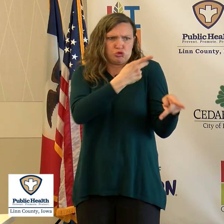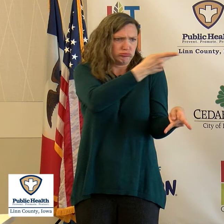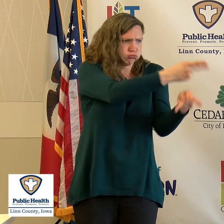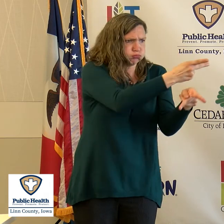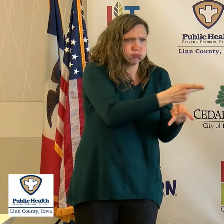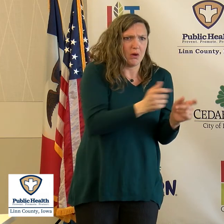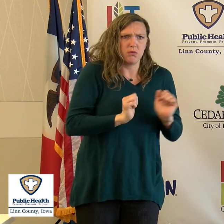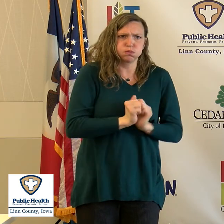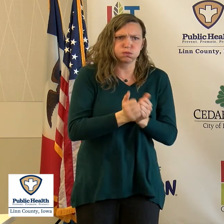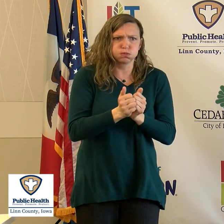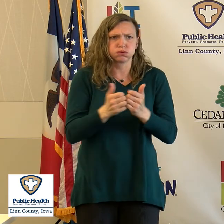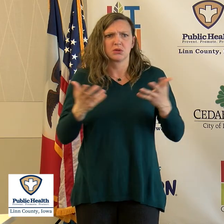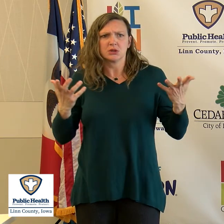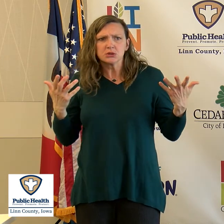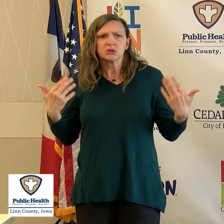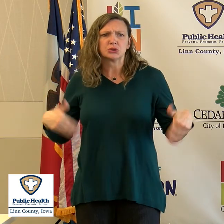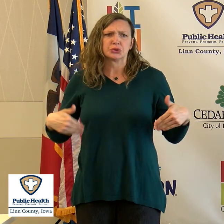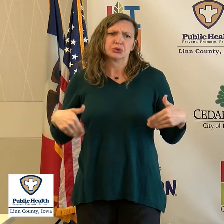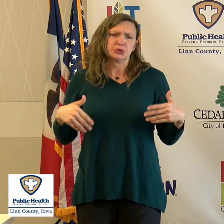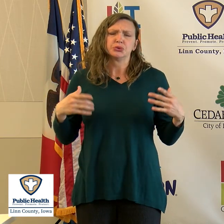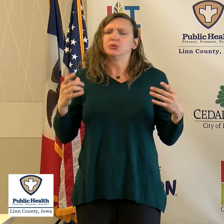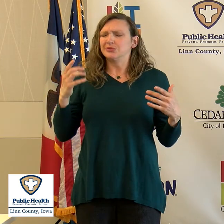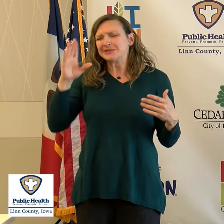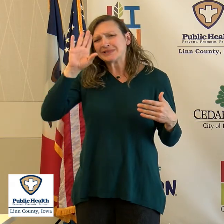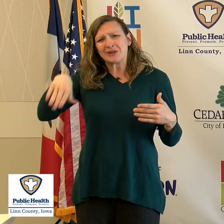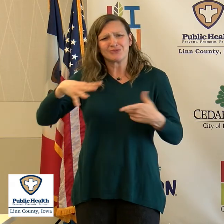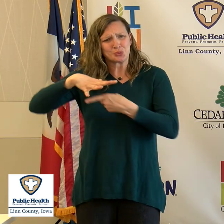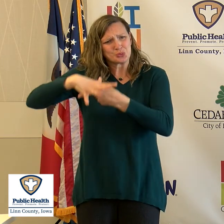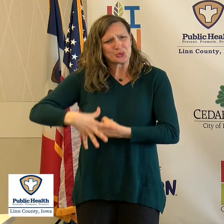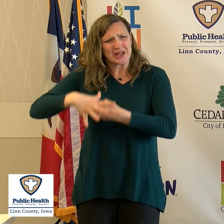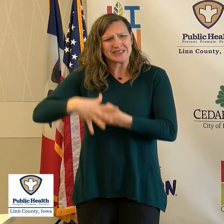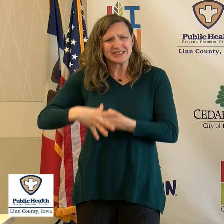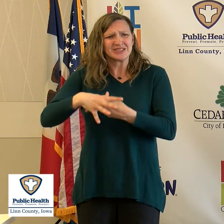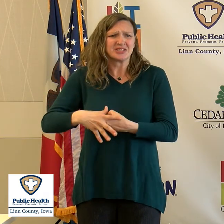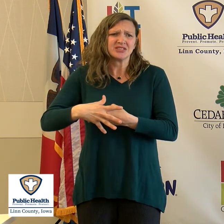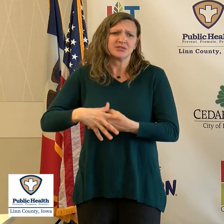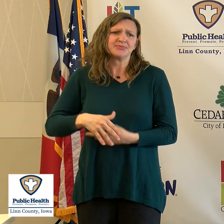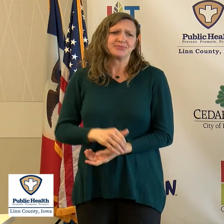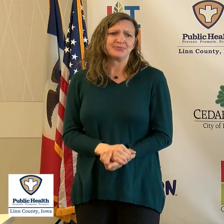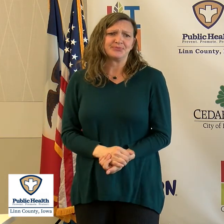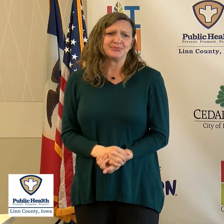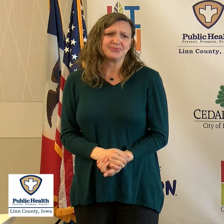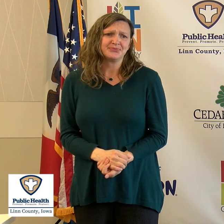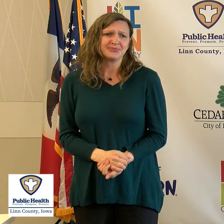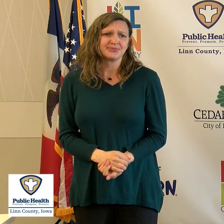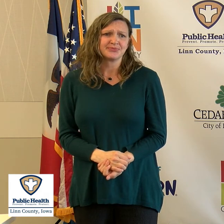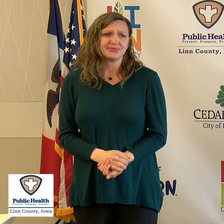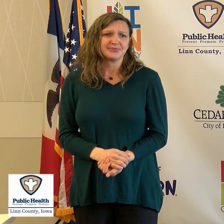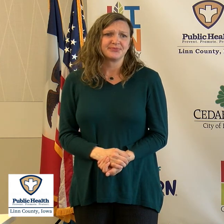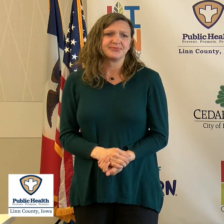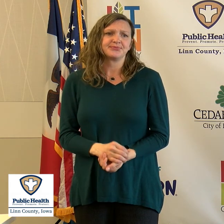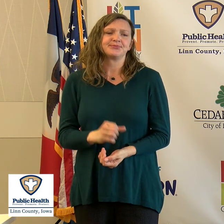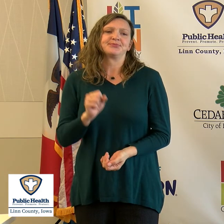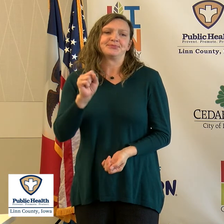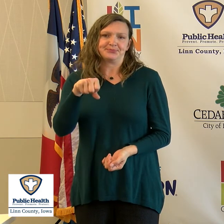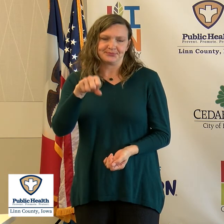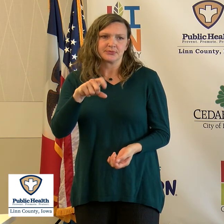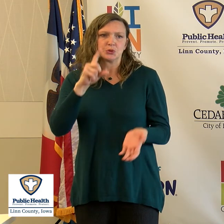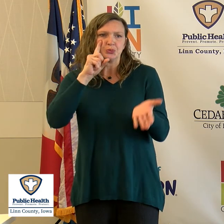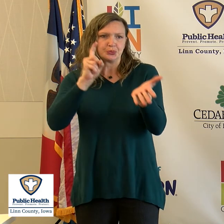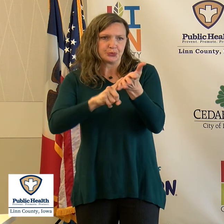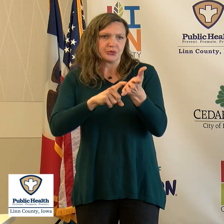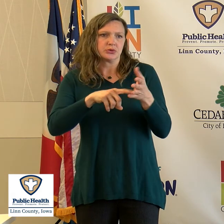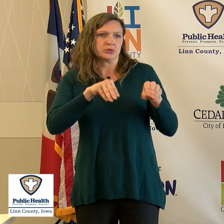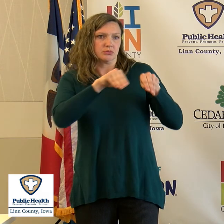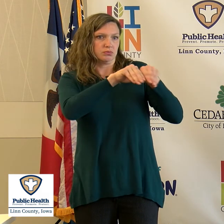time. In addition to long-term care facilities, we are seeing spread of COVID-19